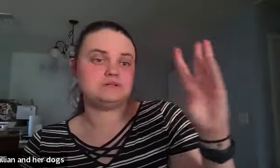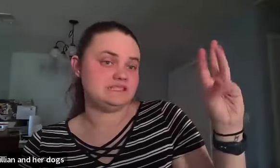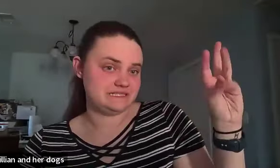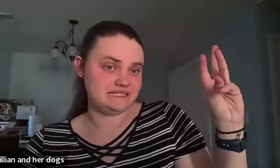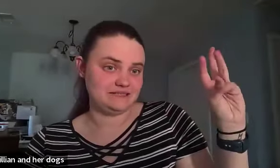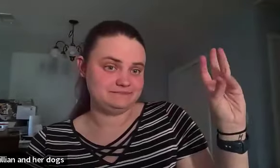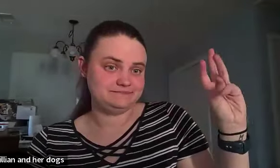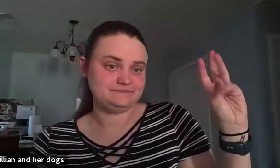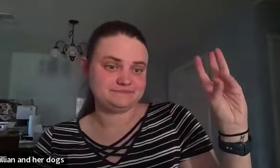or 16.